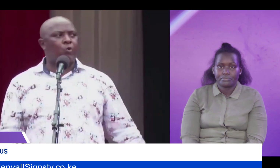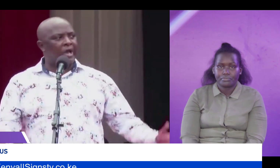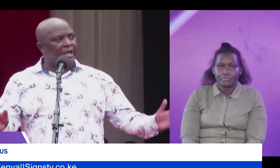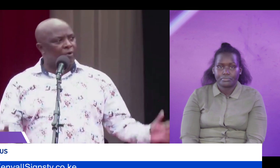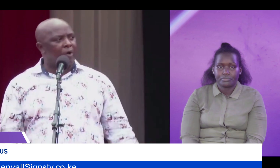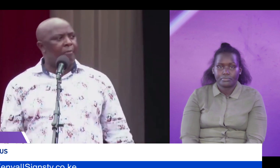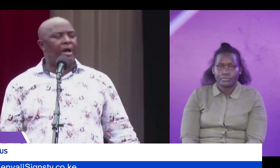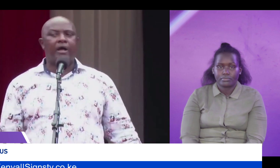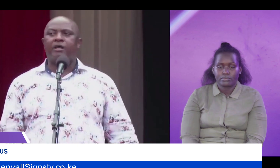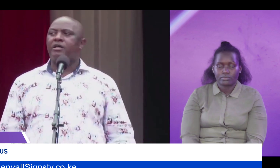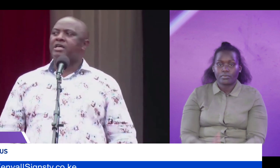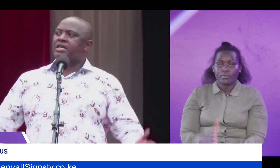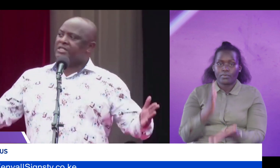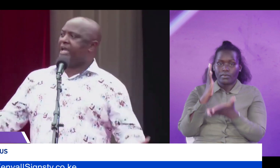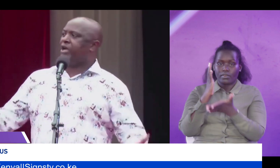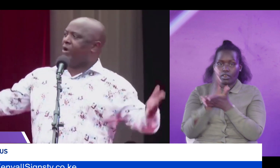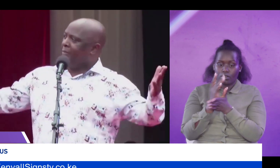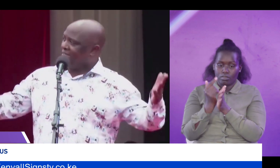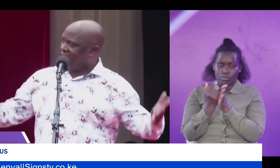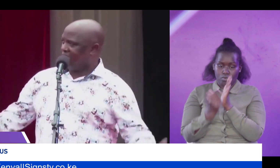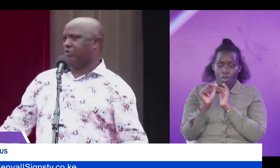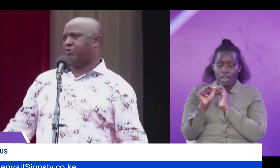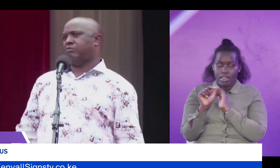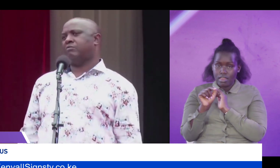Kweli ni kwamba hii SHA iko na matatizo.